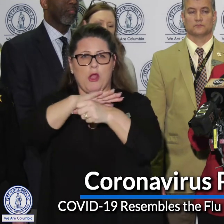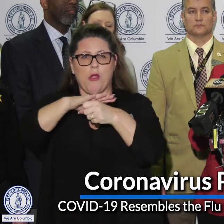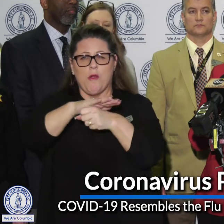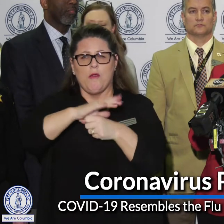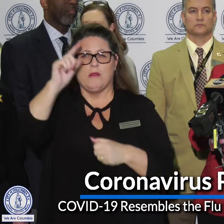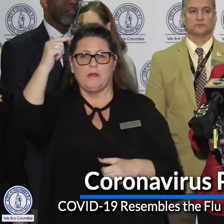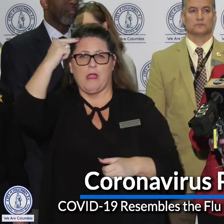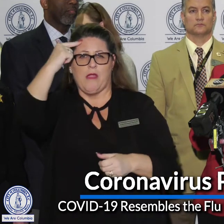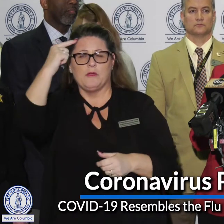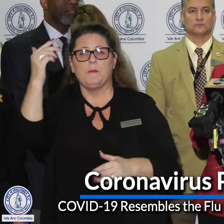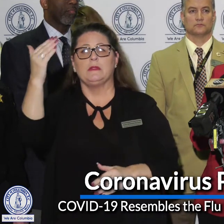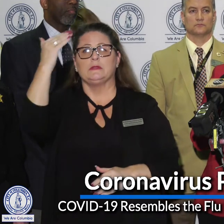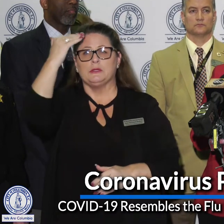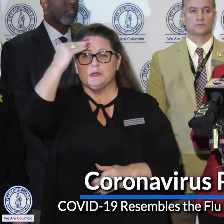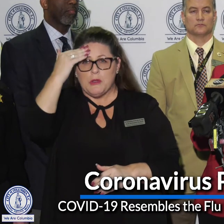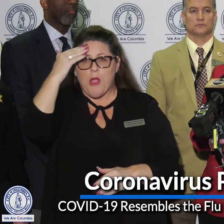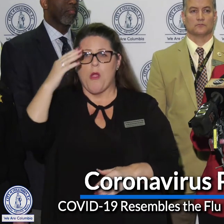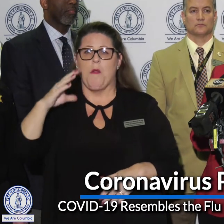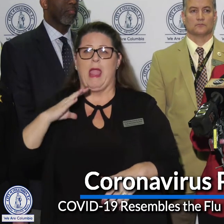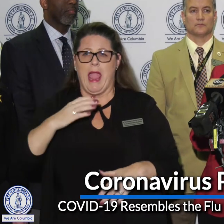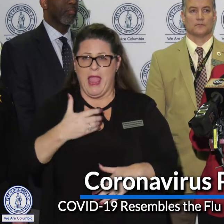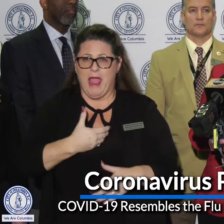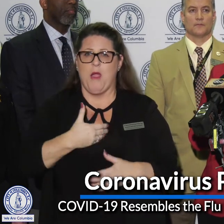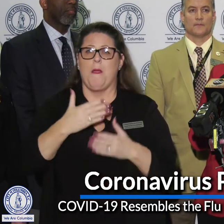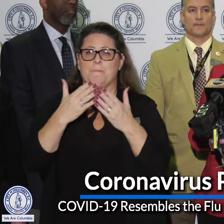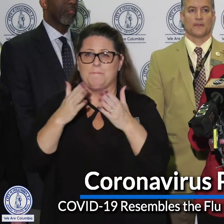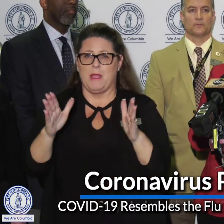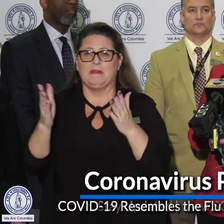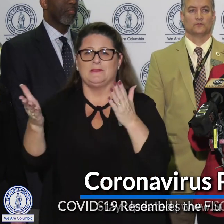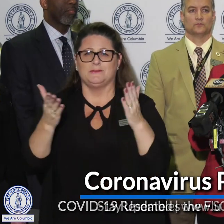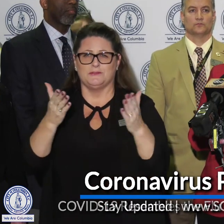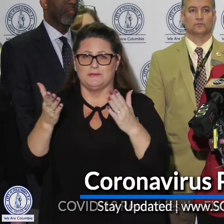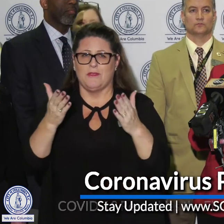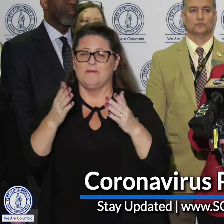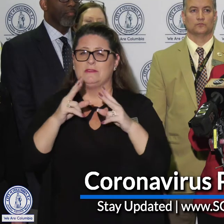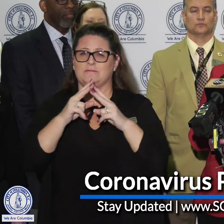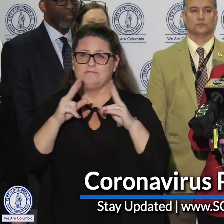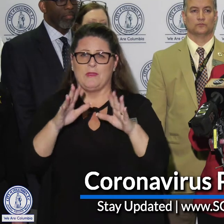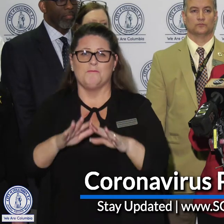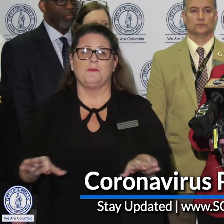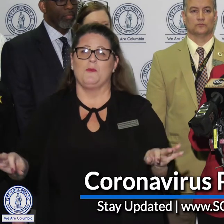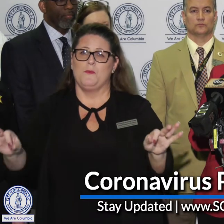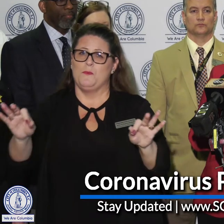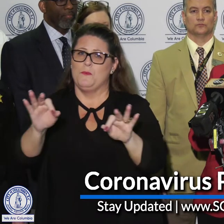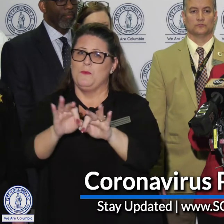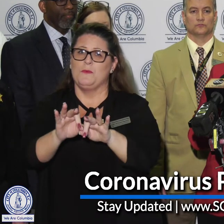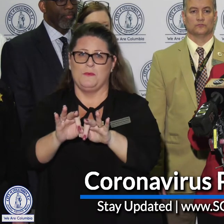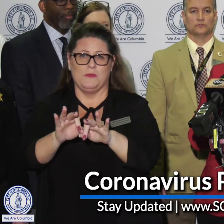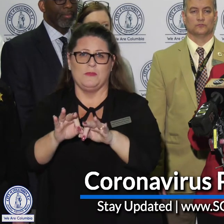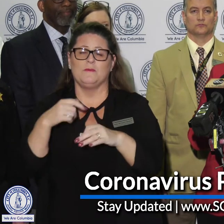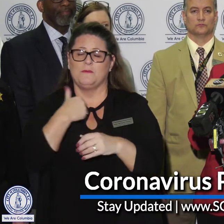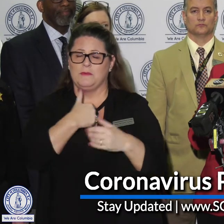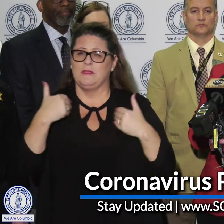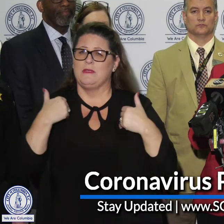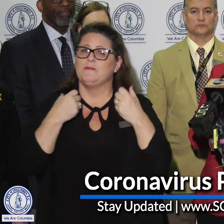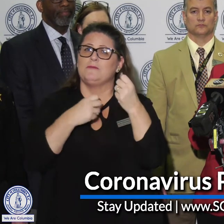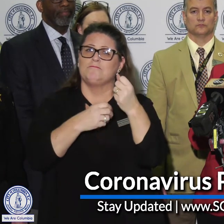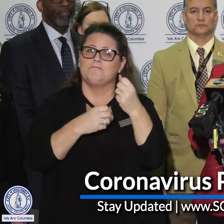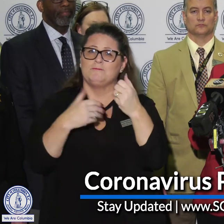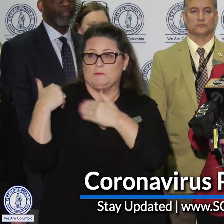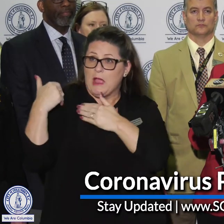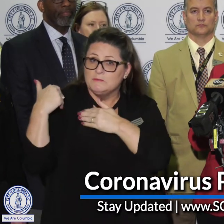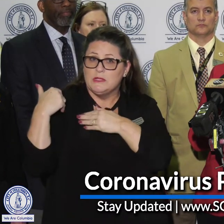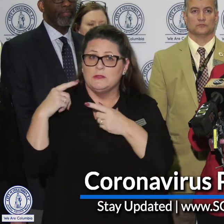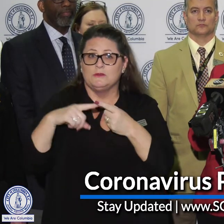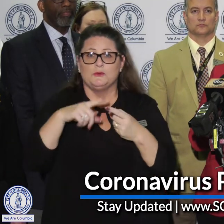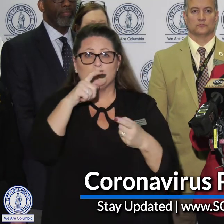recognizing that we truly are in the business of public service. We have a fundamental responsibility to our